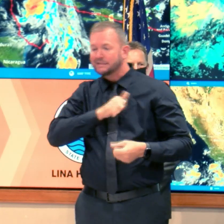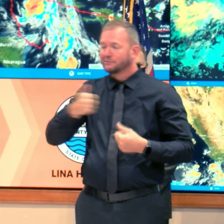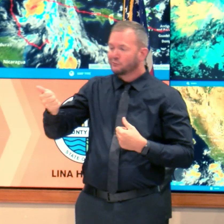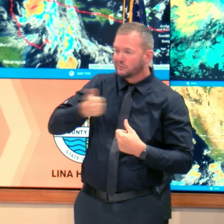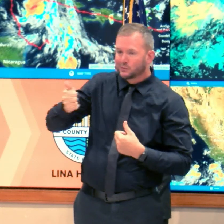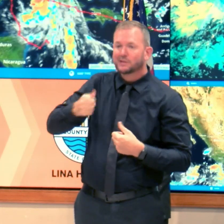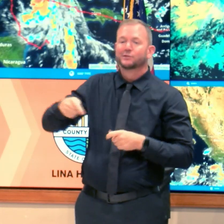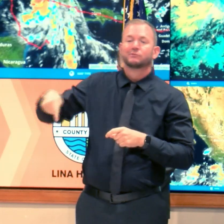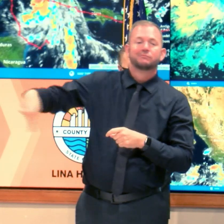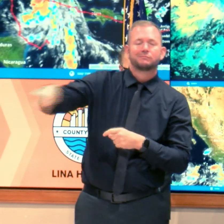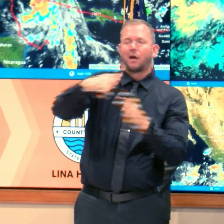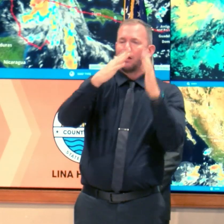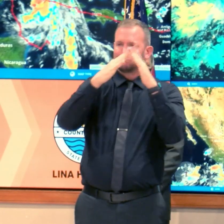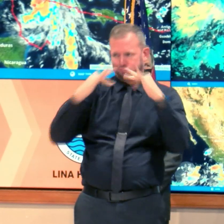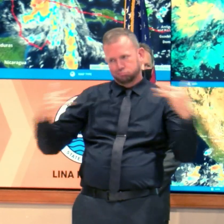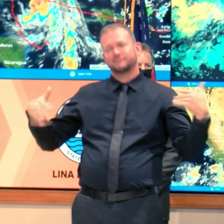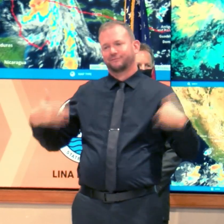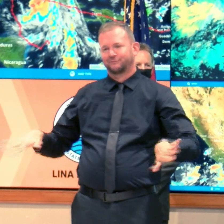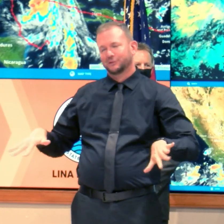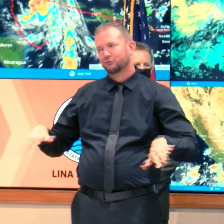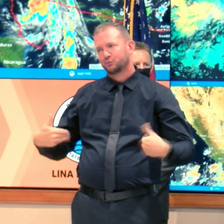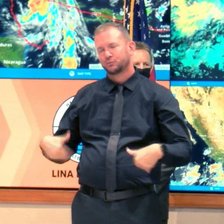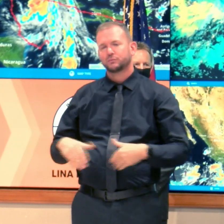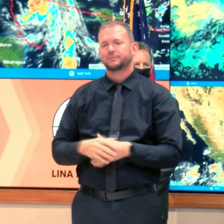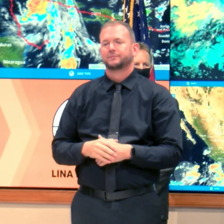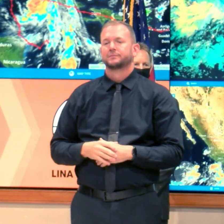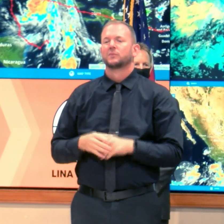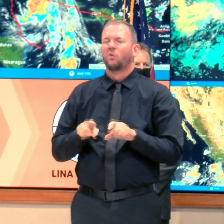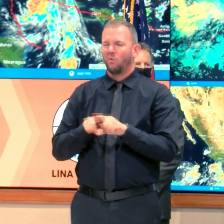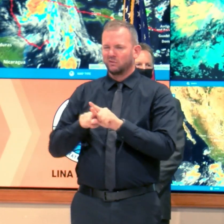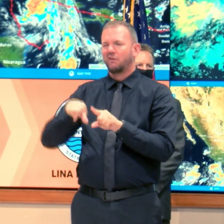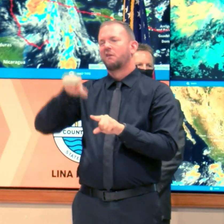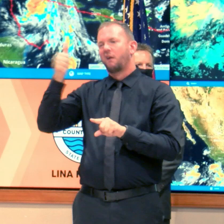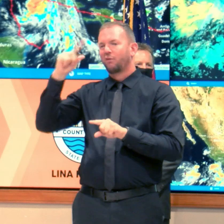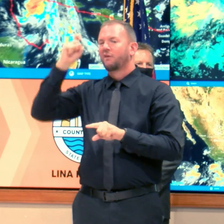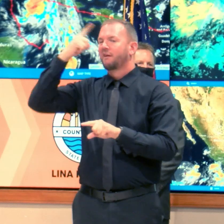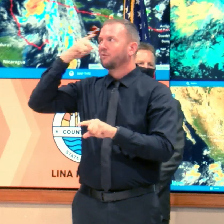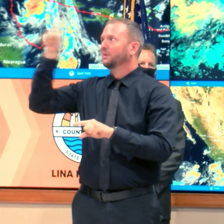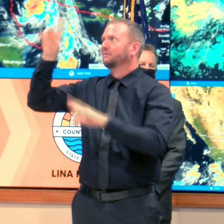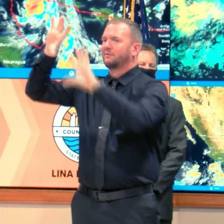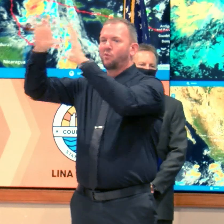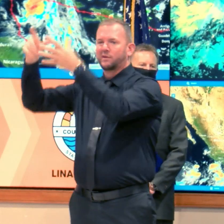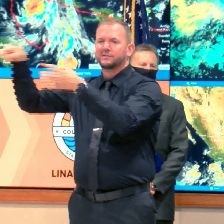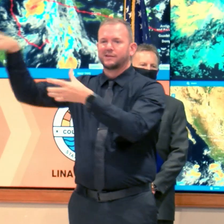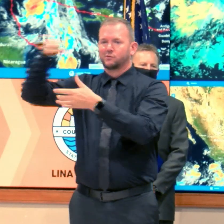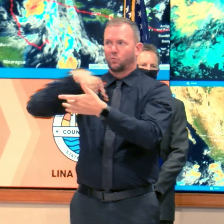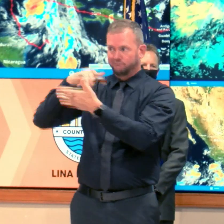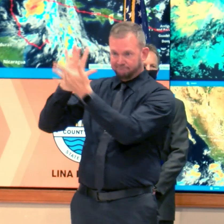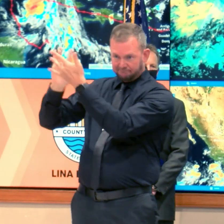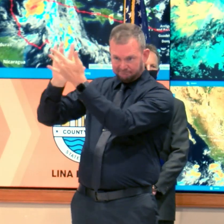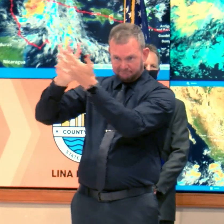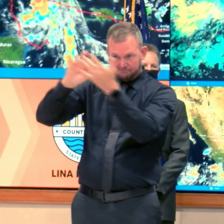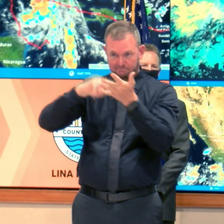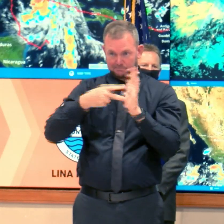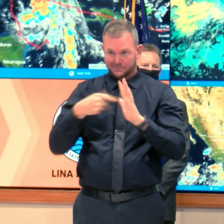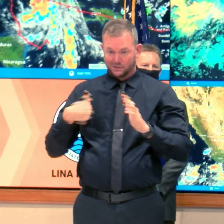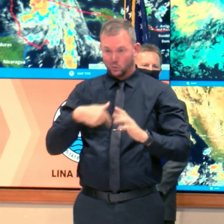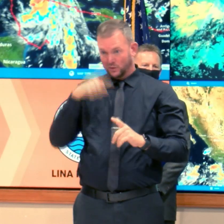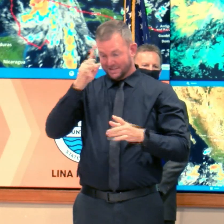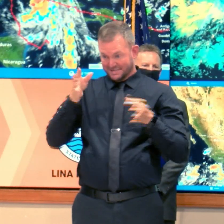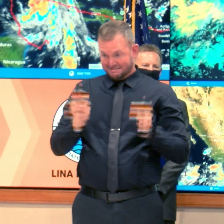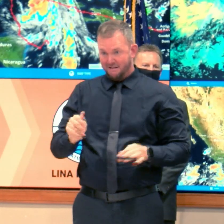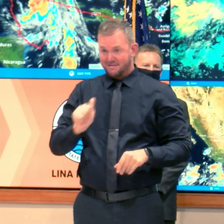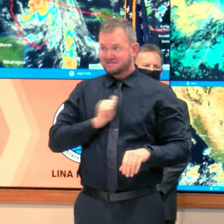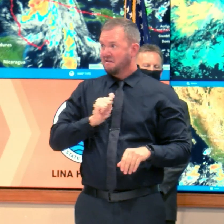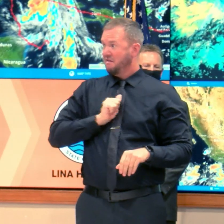been in touch with other governments around the region, so we're not making decisions in our own silos. The Red Cross is prepared